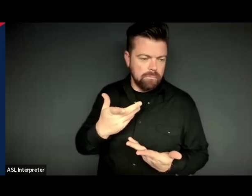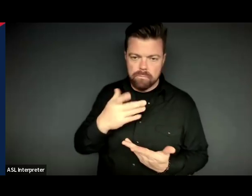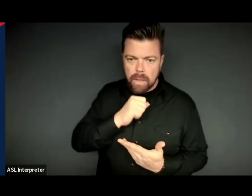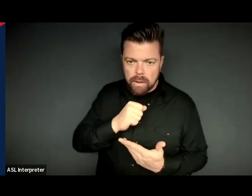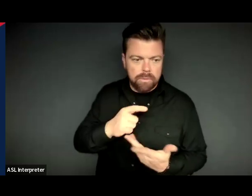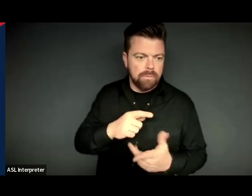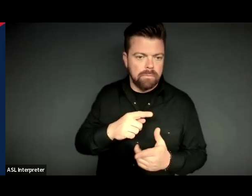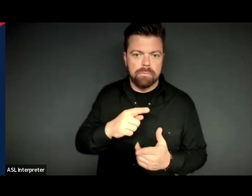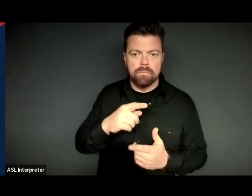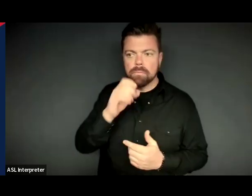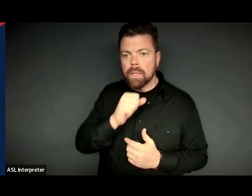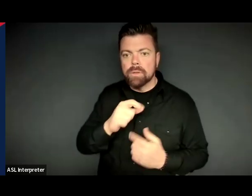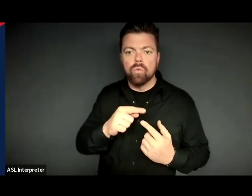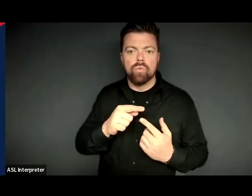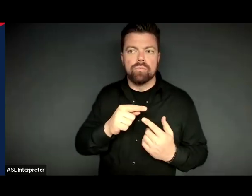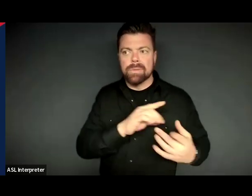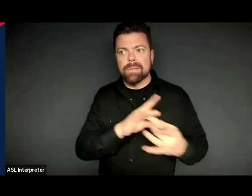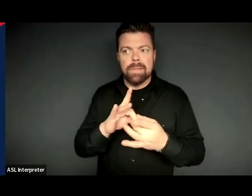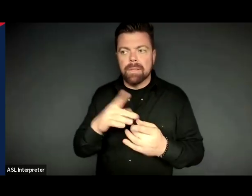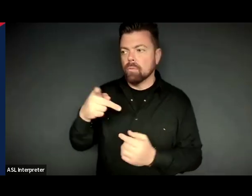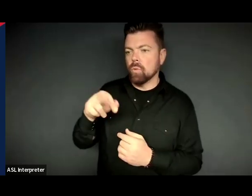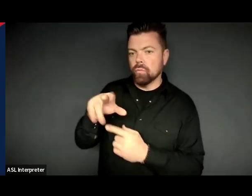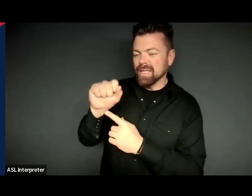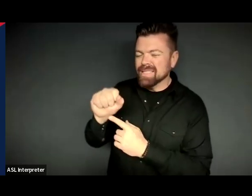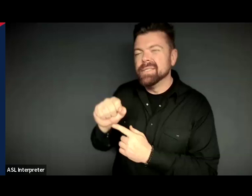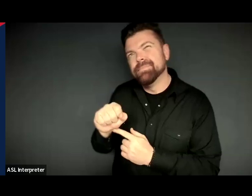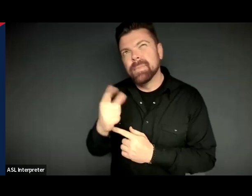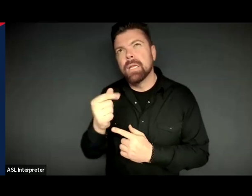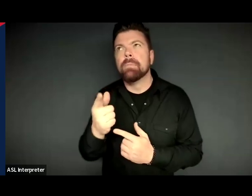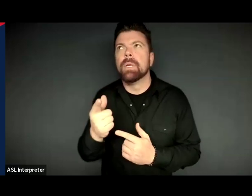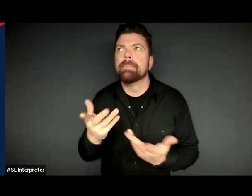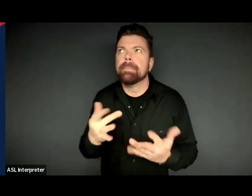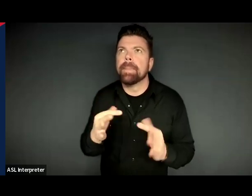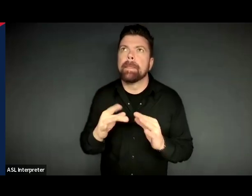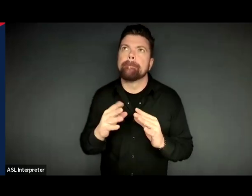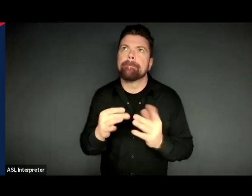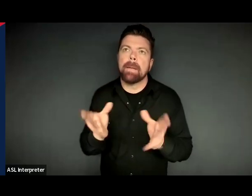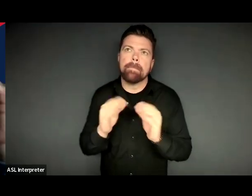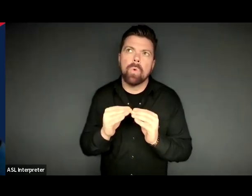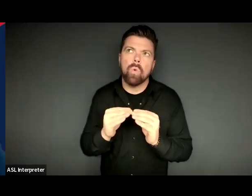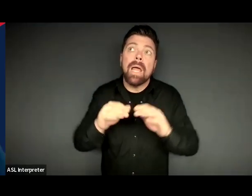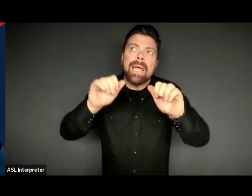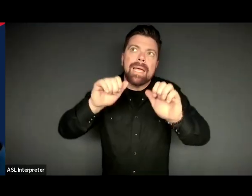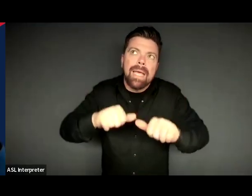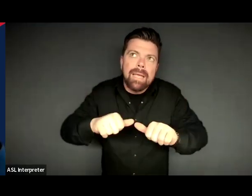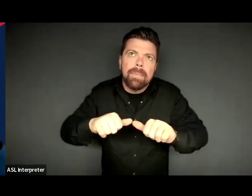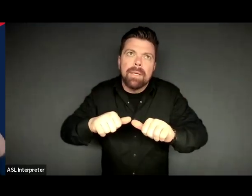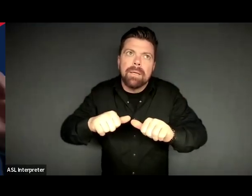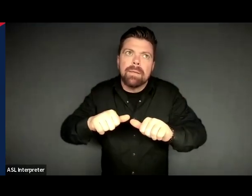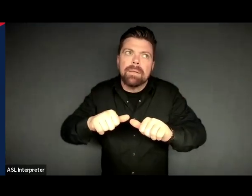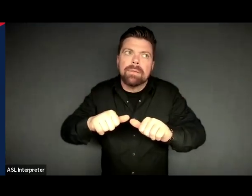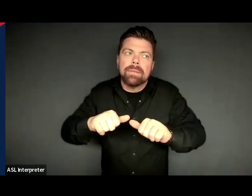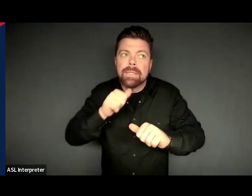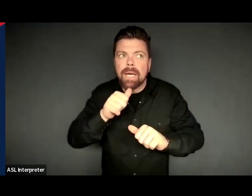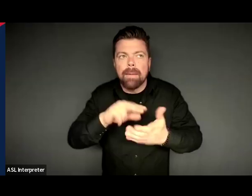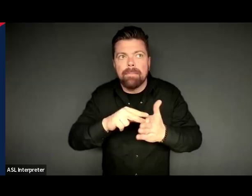aging with paralysis is a little more can be, won't necessarily be, but might be